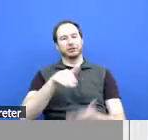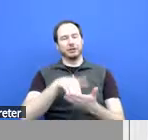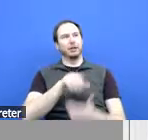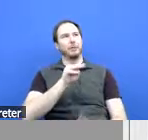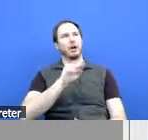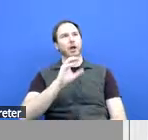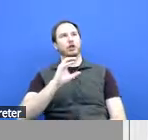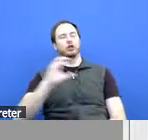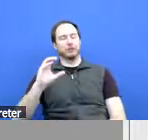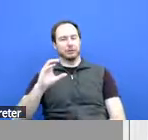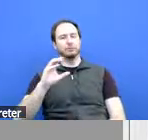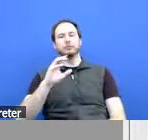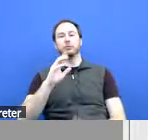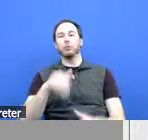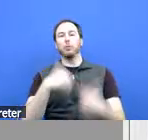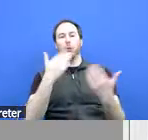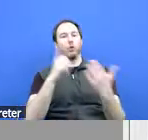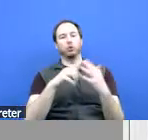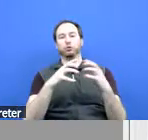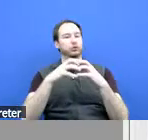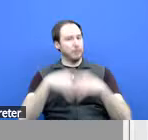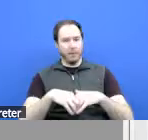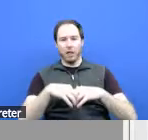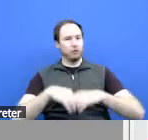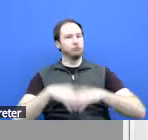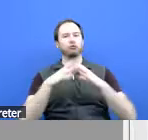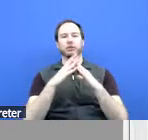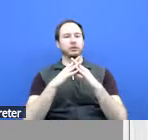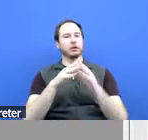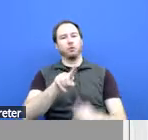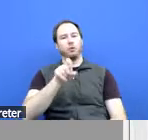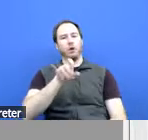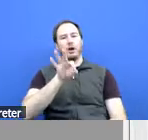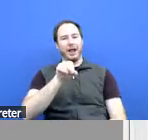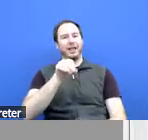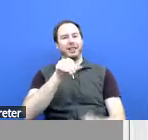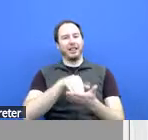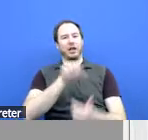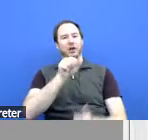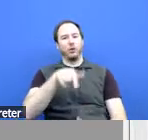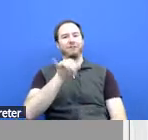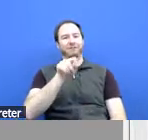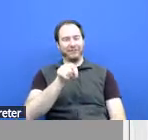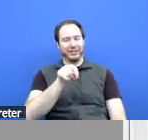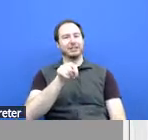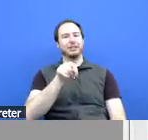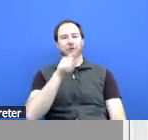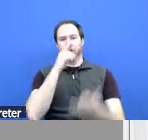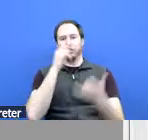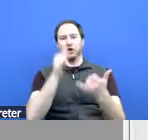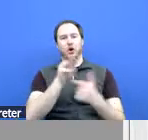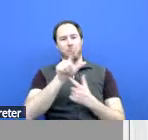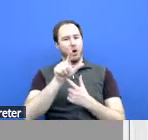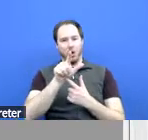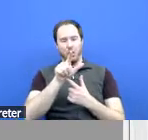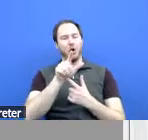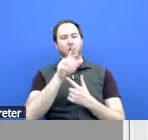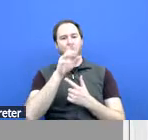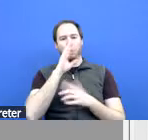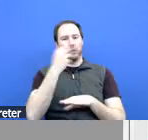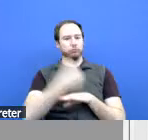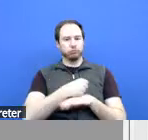proposing to demolish and reconstruct approximately 190,000 square feet of current mall space